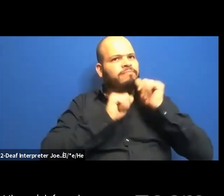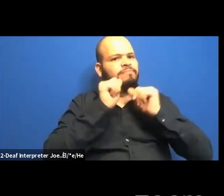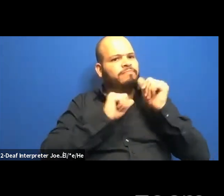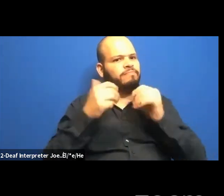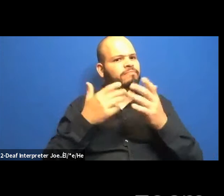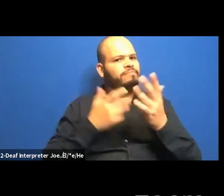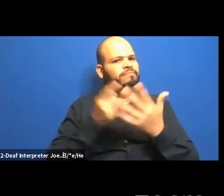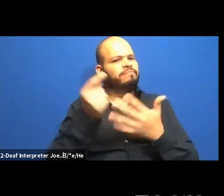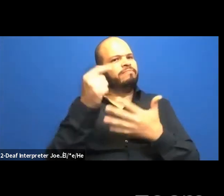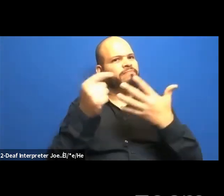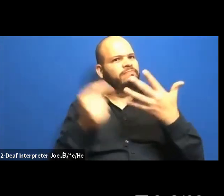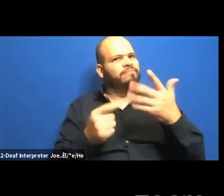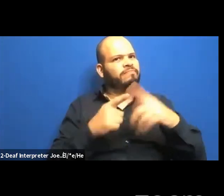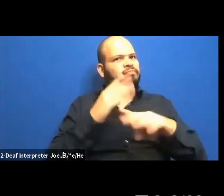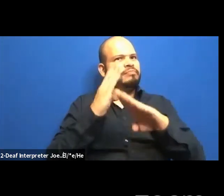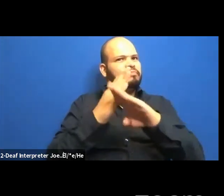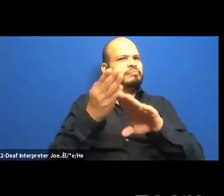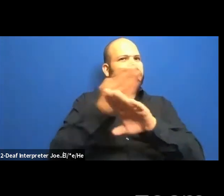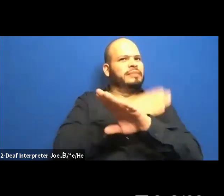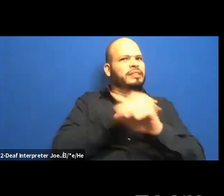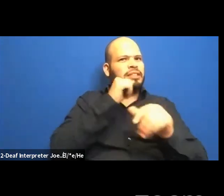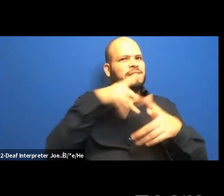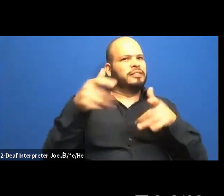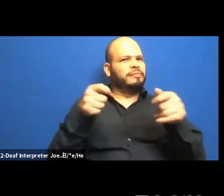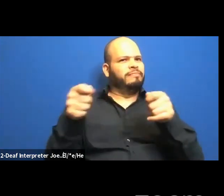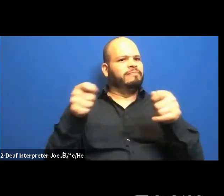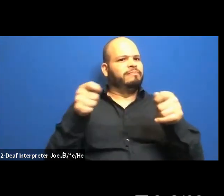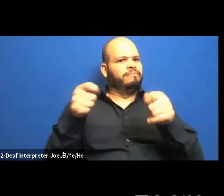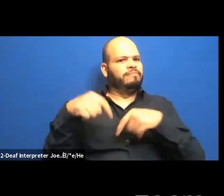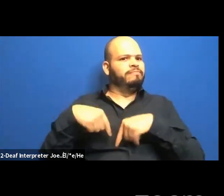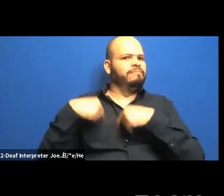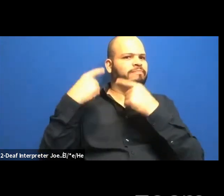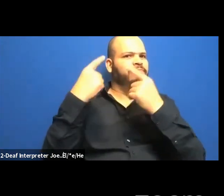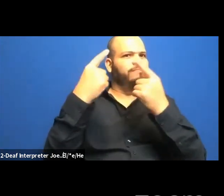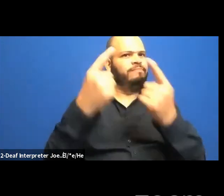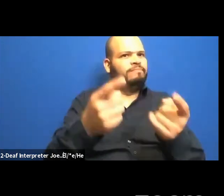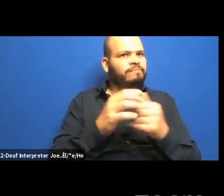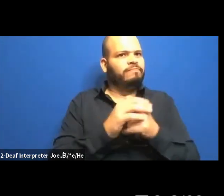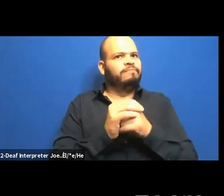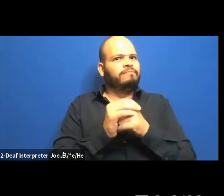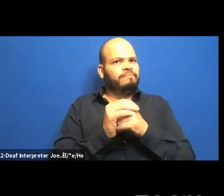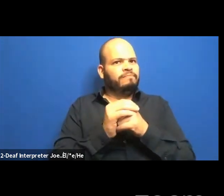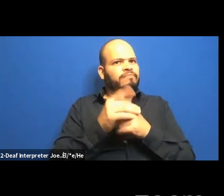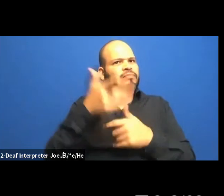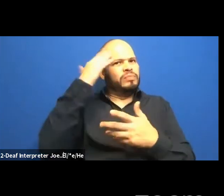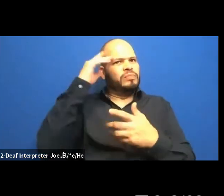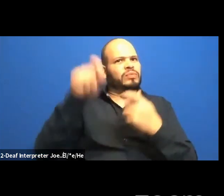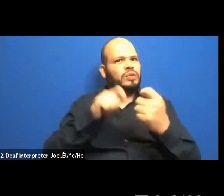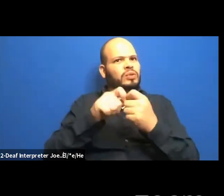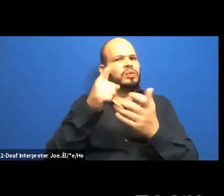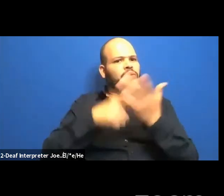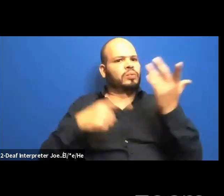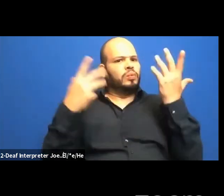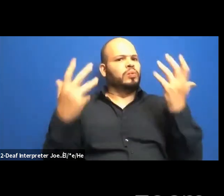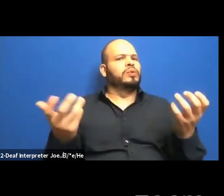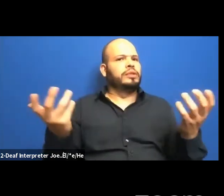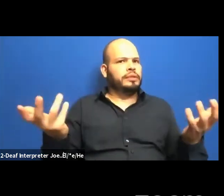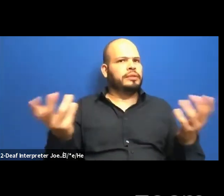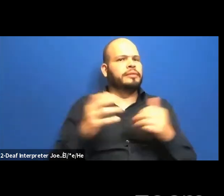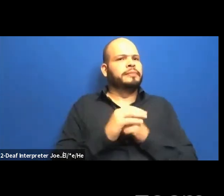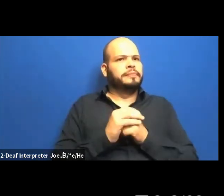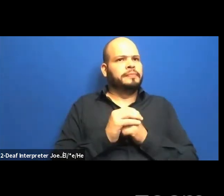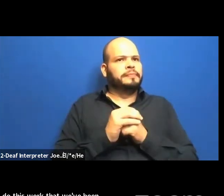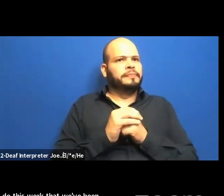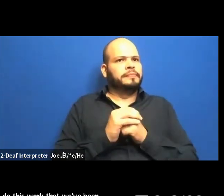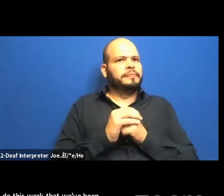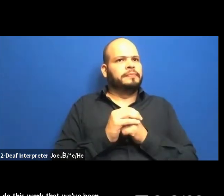be a trial and error, of course, with anybody who's trying to do this work that we've been doing. I feel like it just makes more sense for us